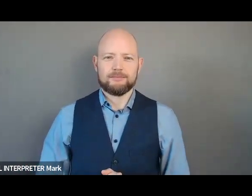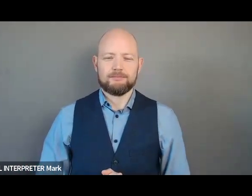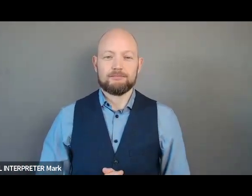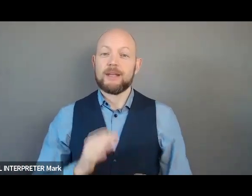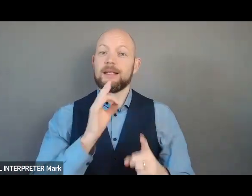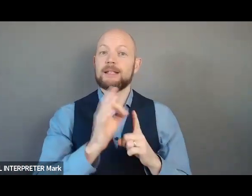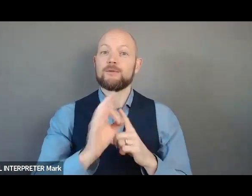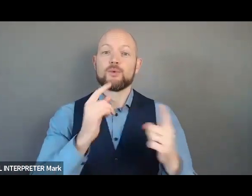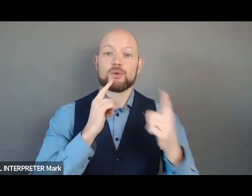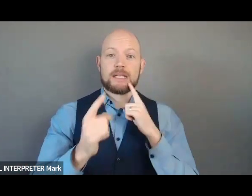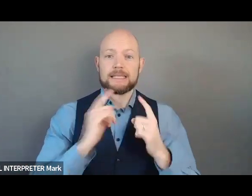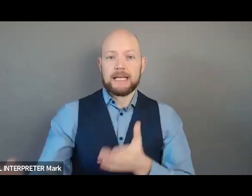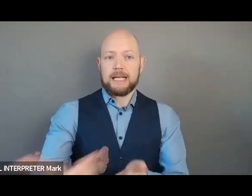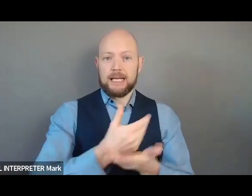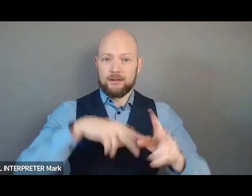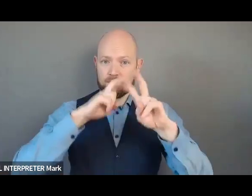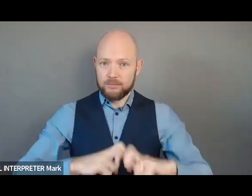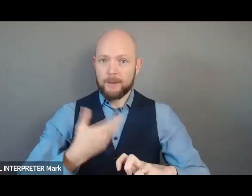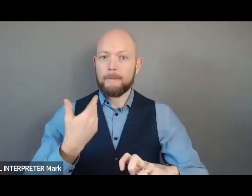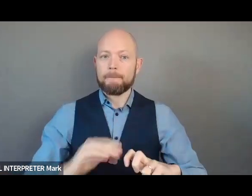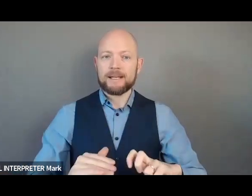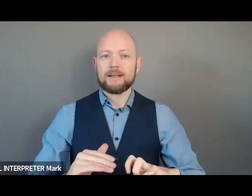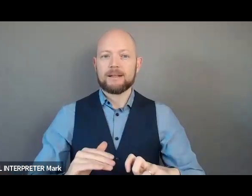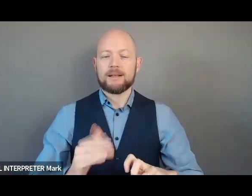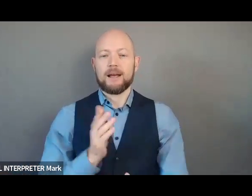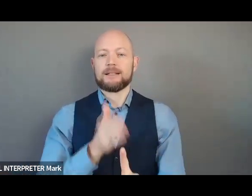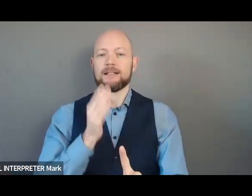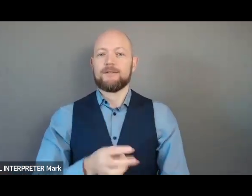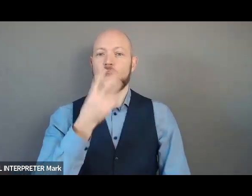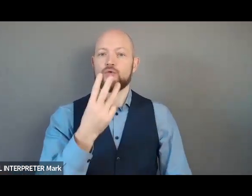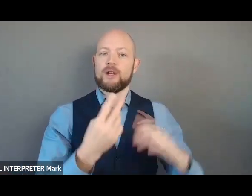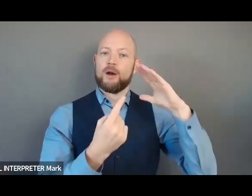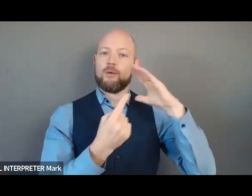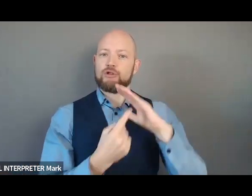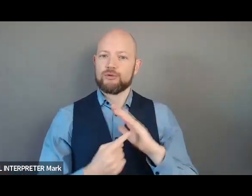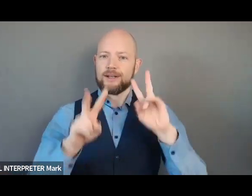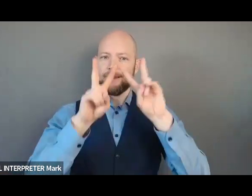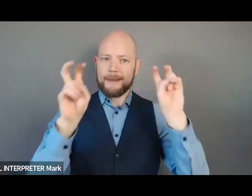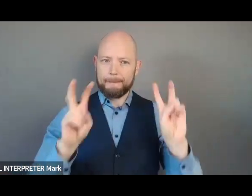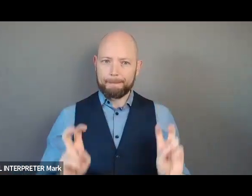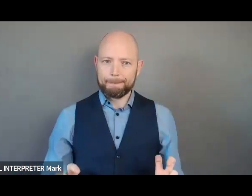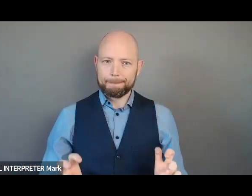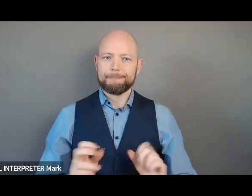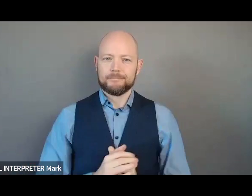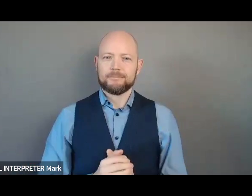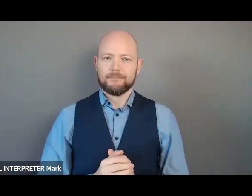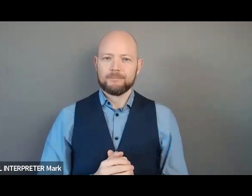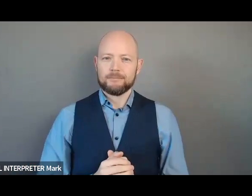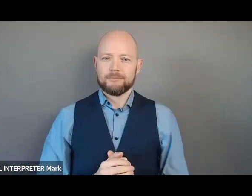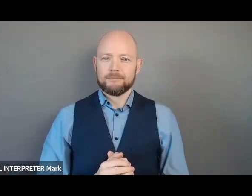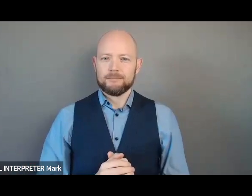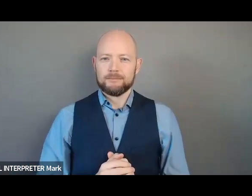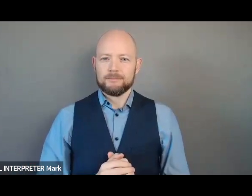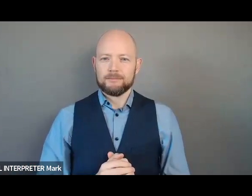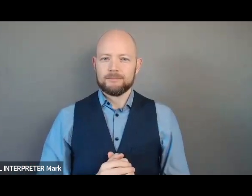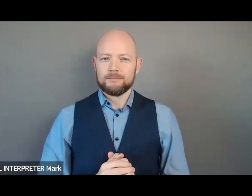which is, tackling bias within higher education, shifting the responsibility to tackle these biases,